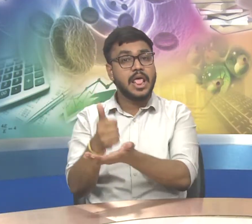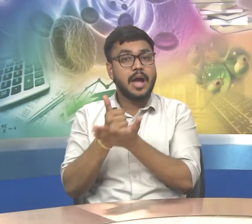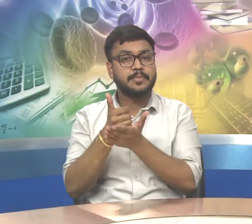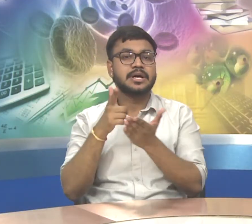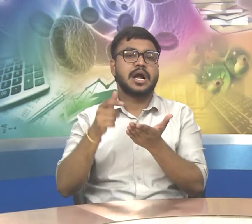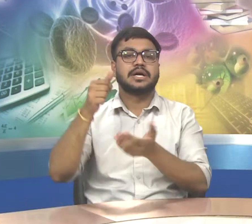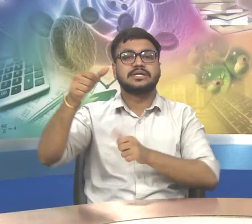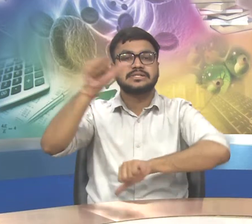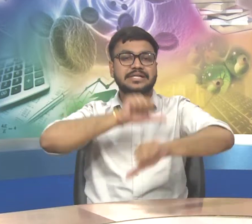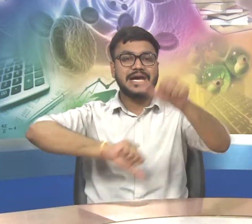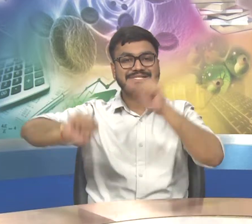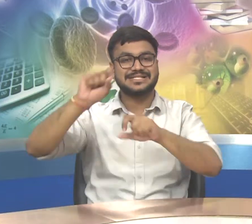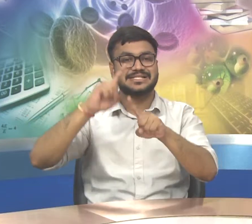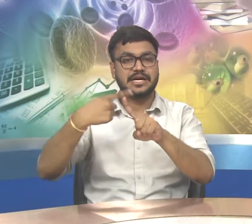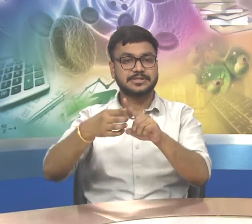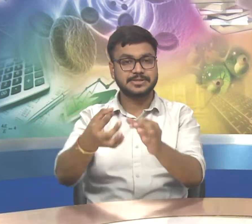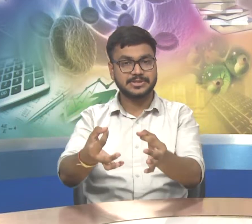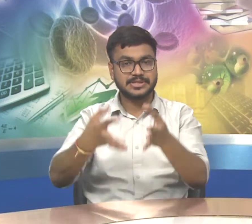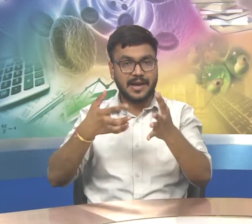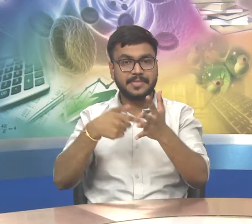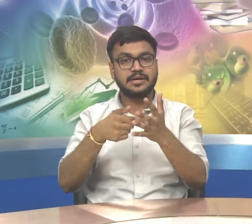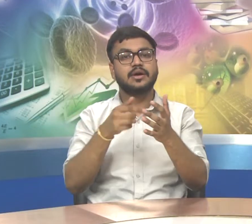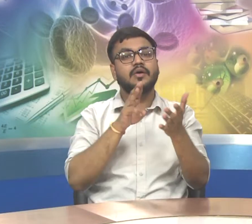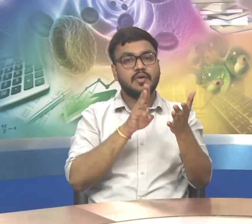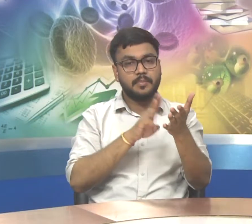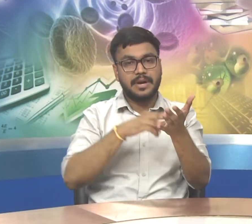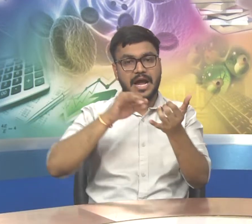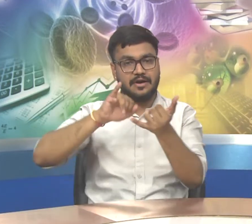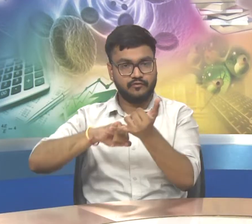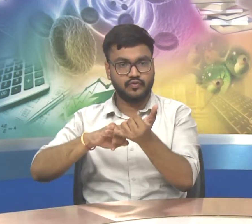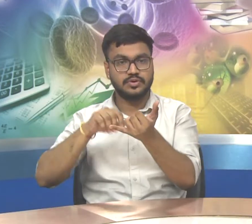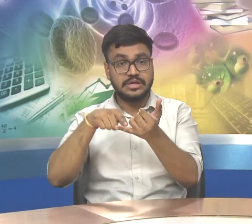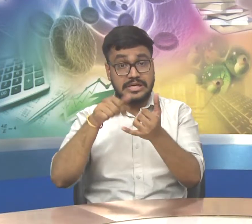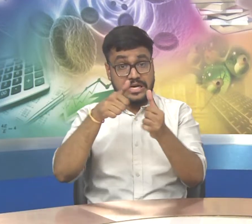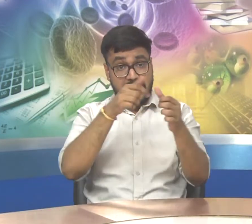This instrument was invented in early 90s